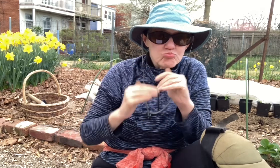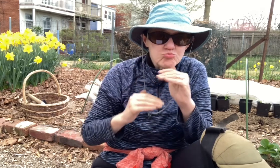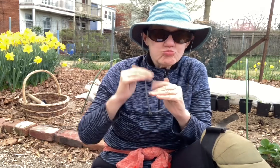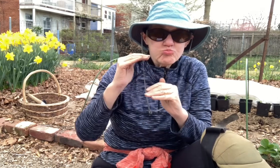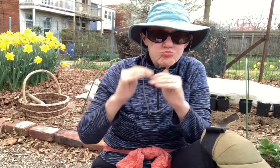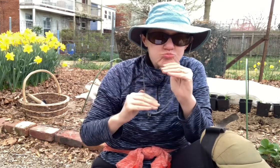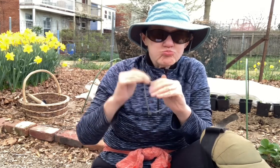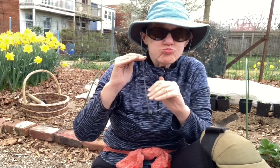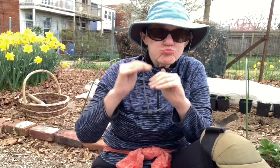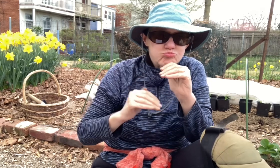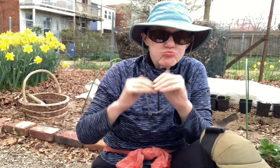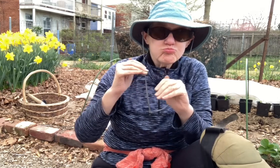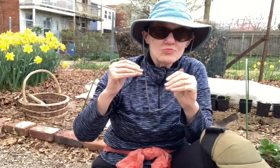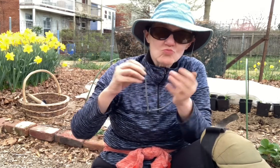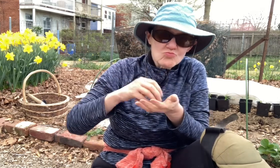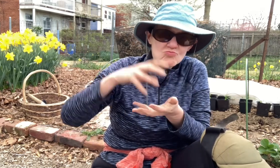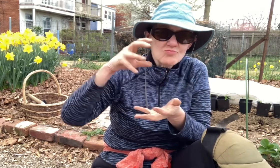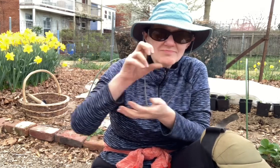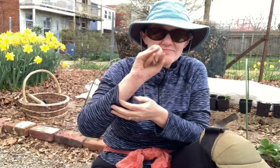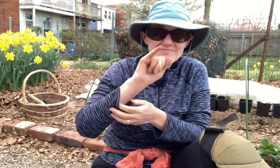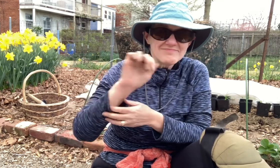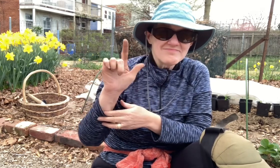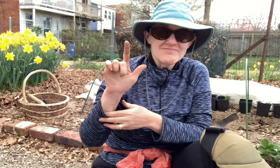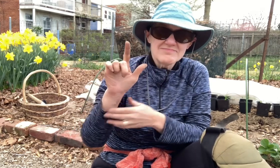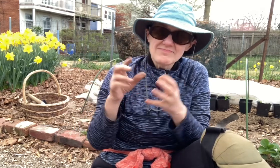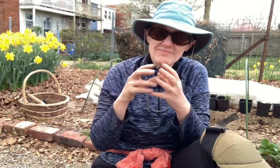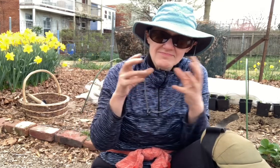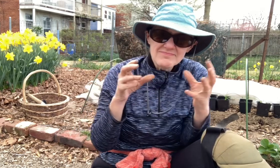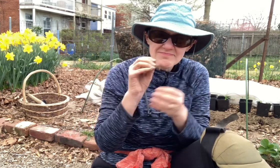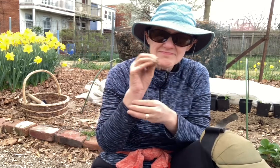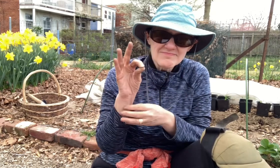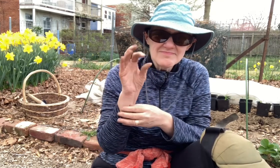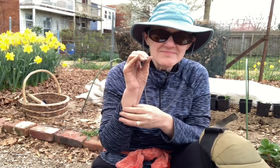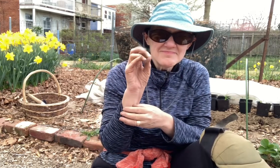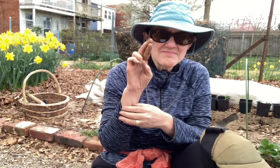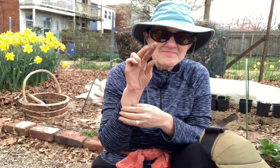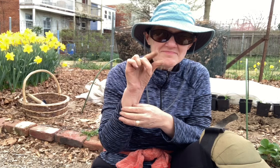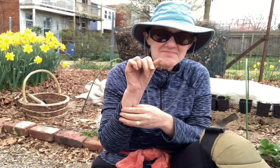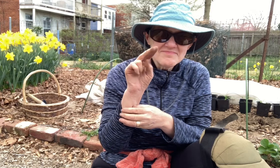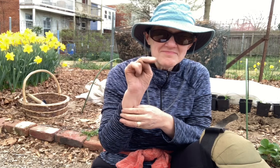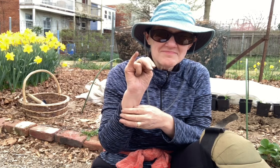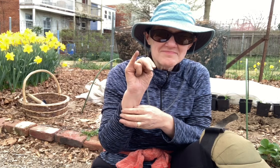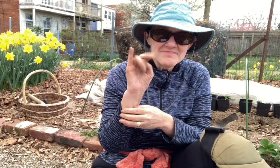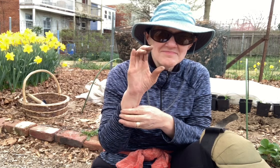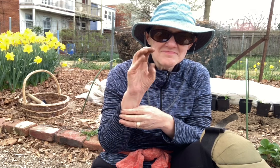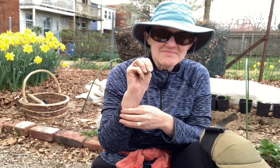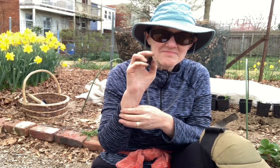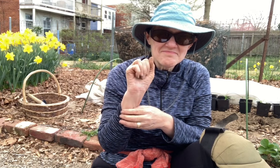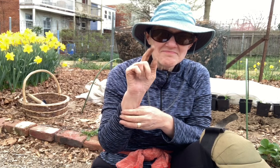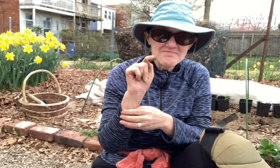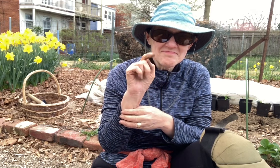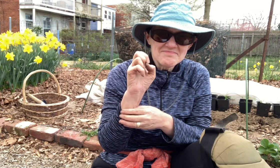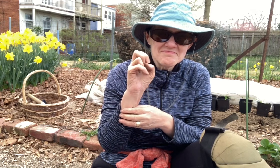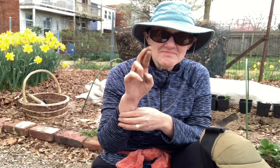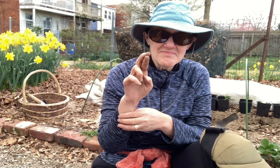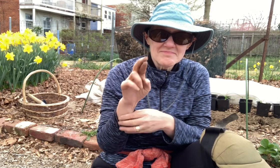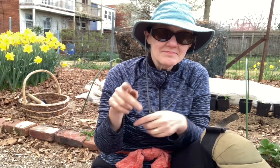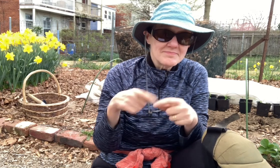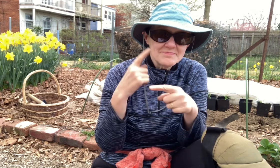I've been slowly building rich soil. There is a lot of organic matter in this garden.